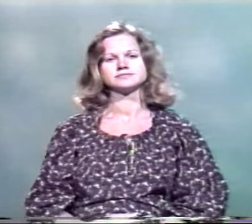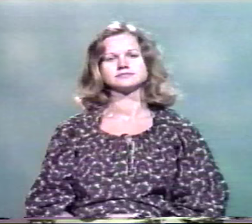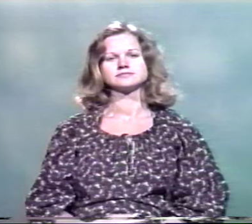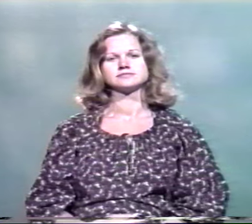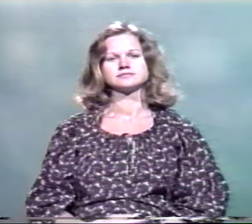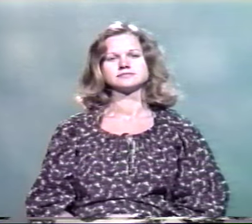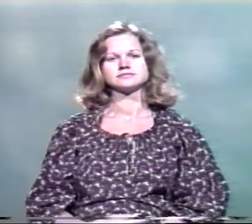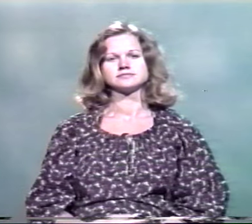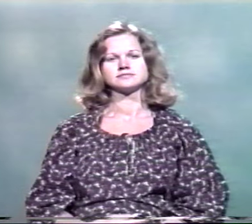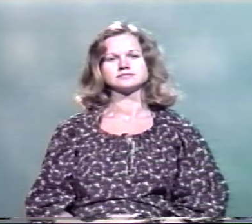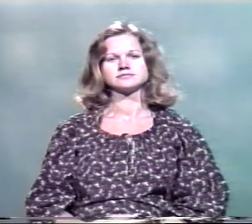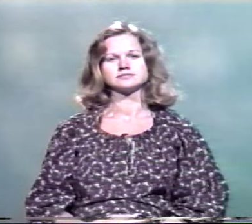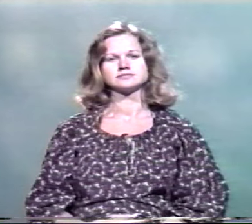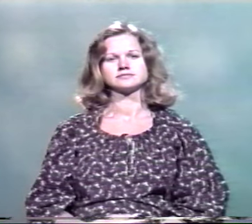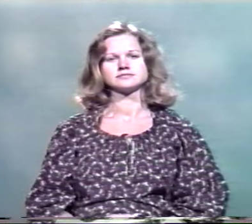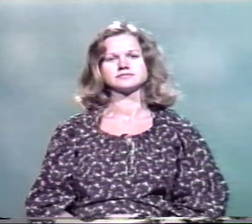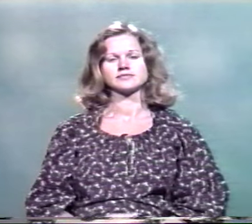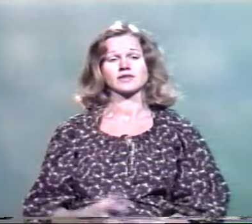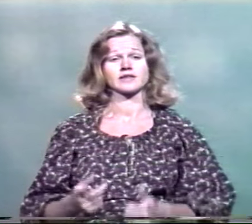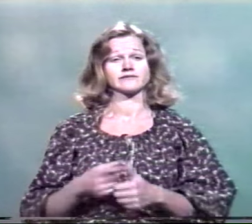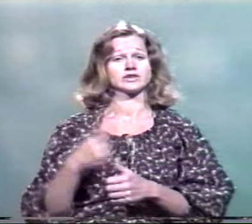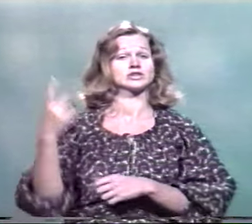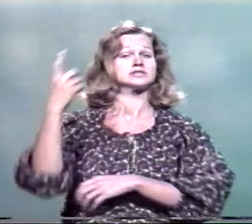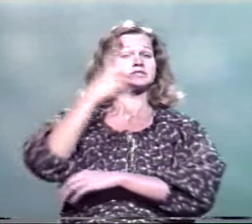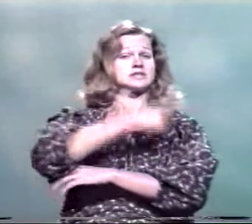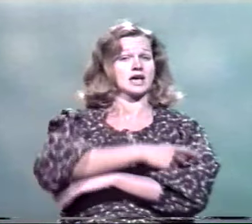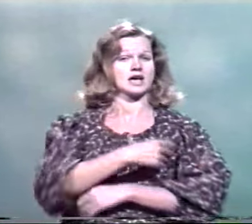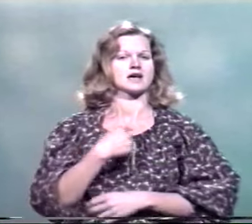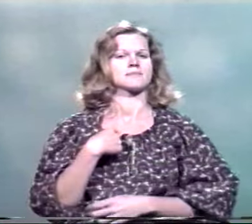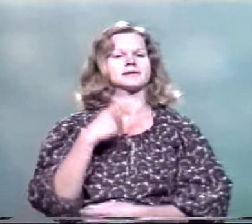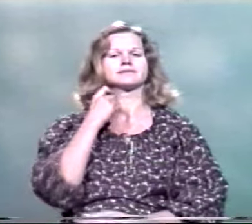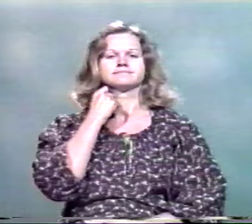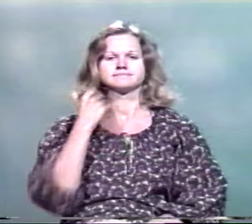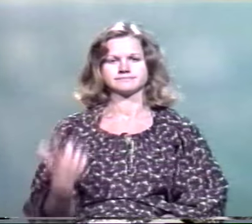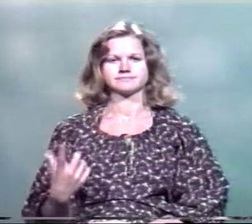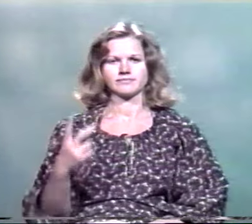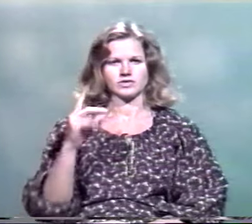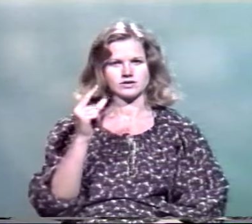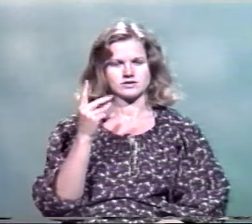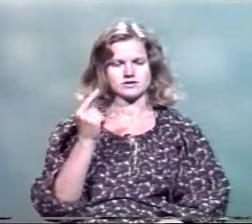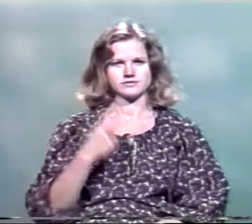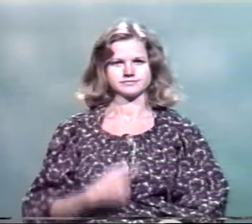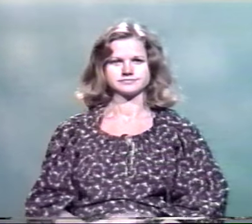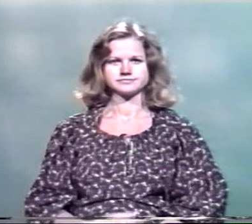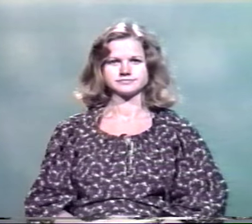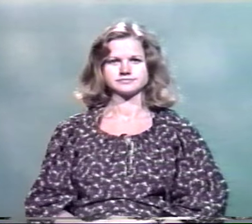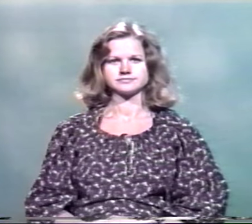The first day I unchained the dog.